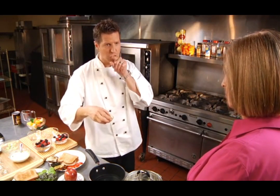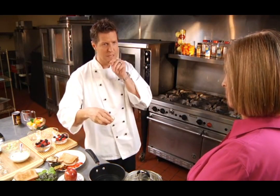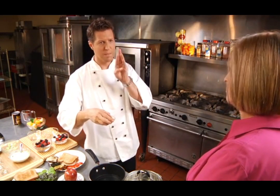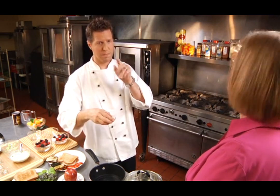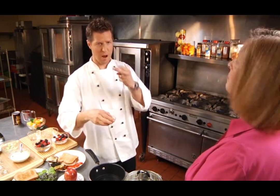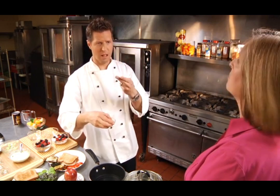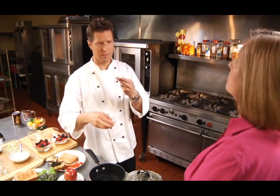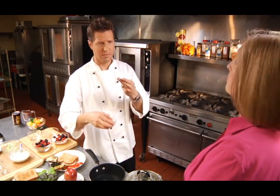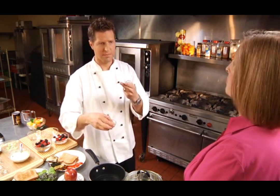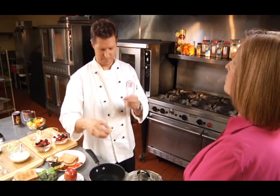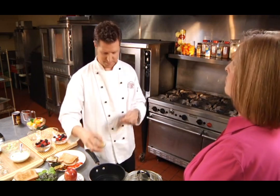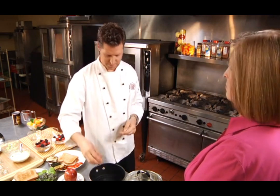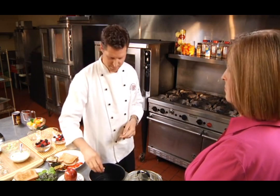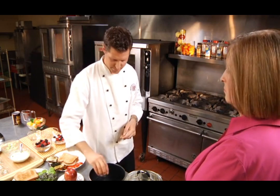Add chicken broth for more flavor.